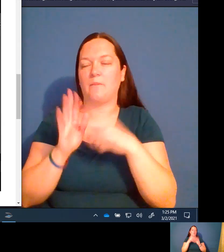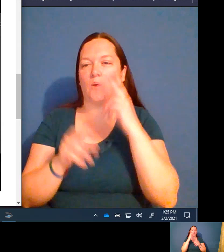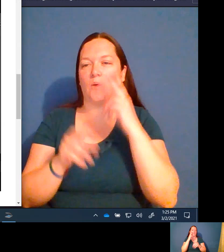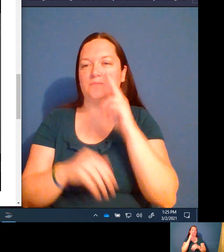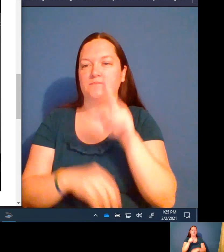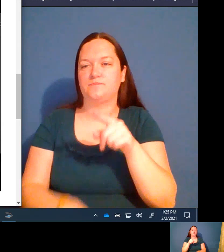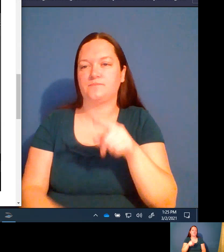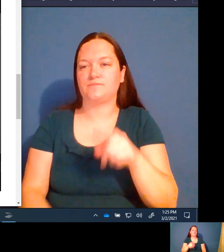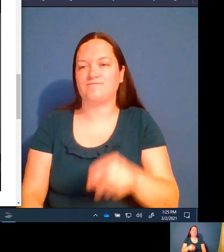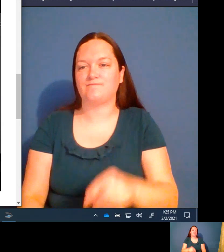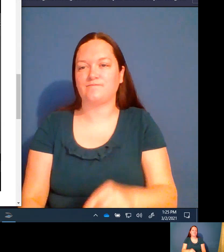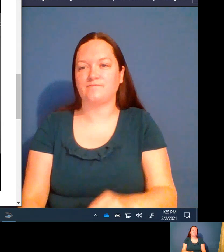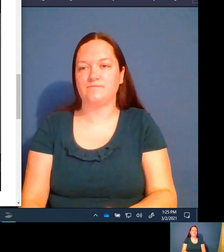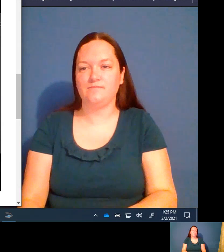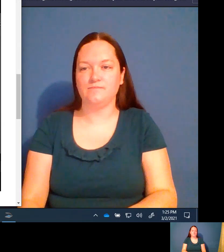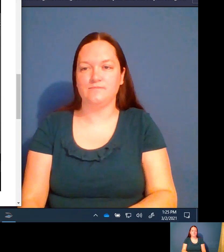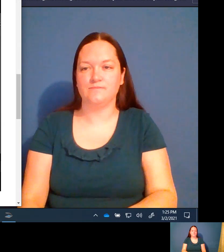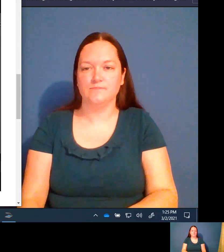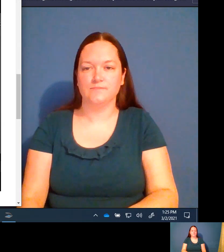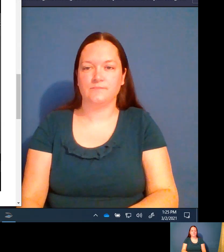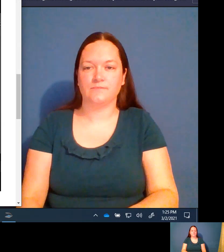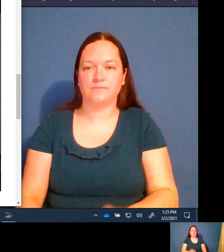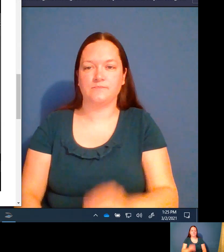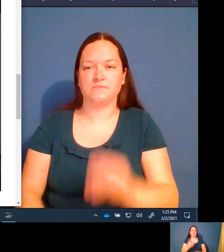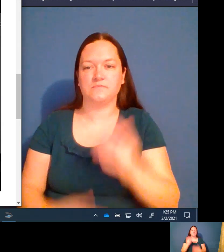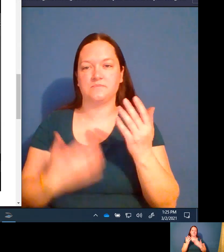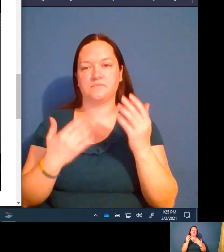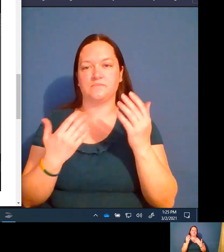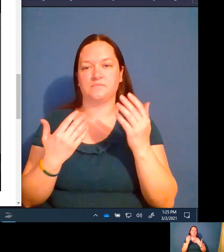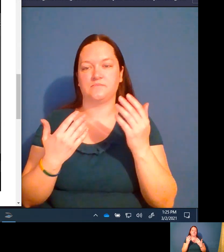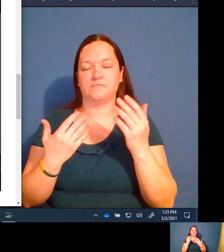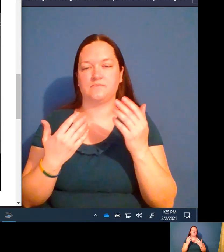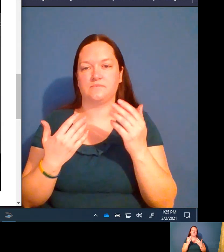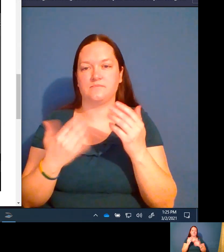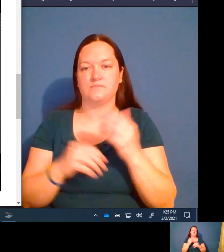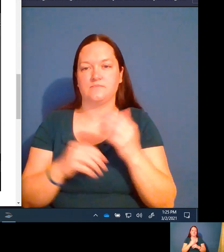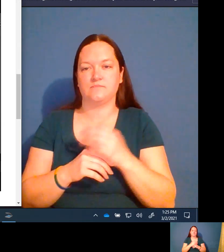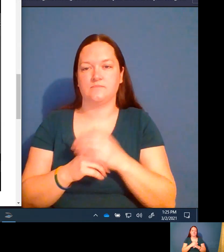I come here, we'll go red here.